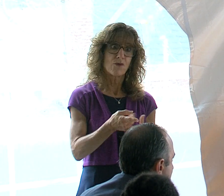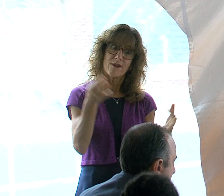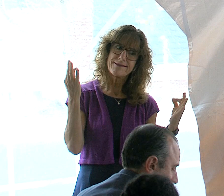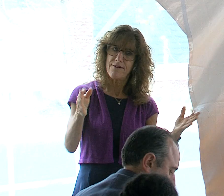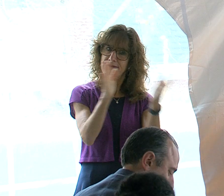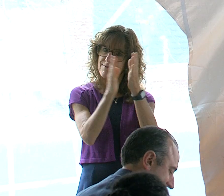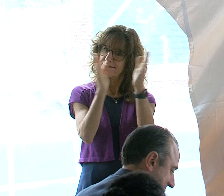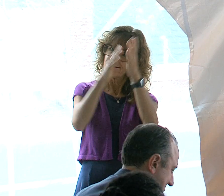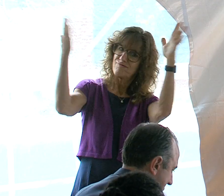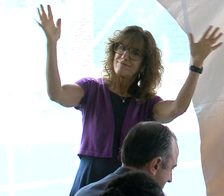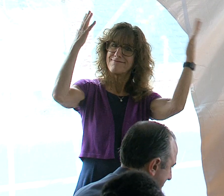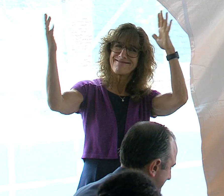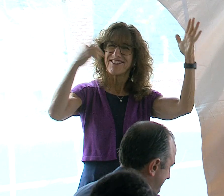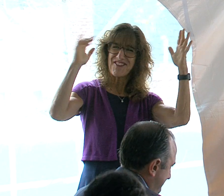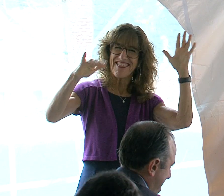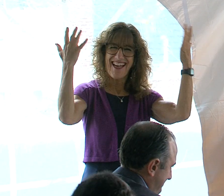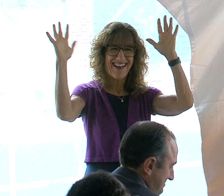give a round of applause for that.